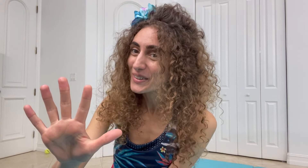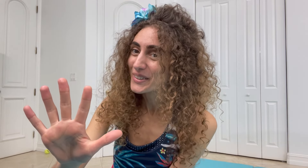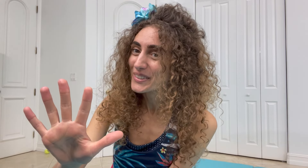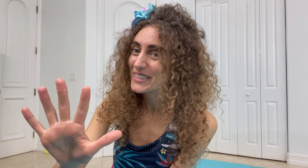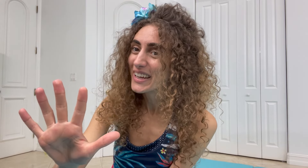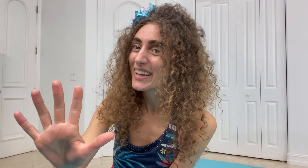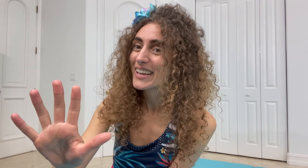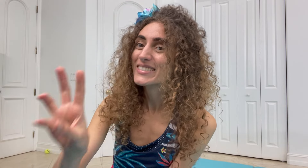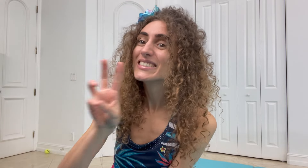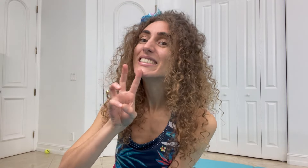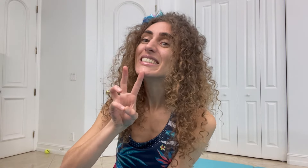5 years old.